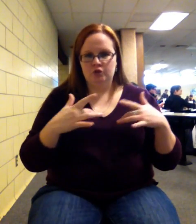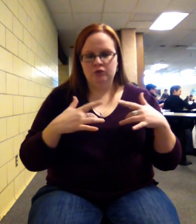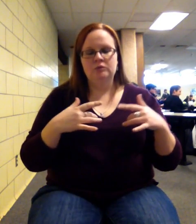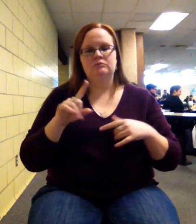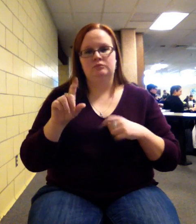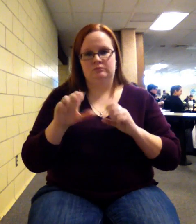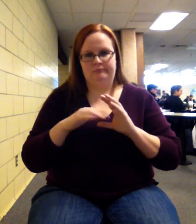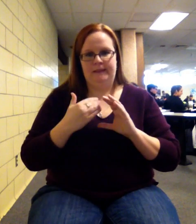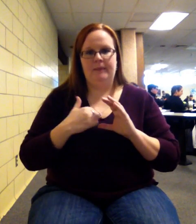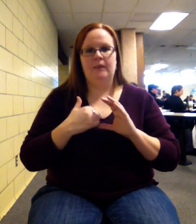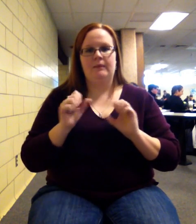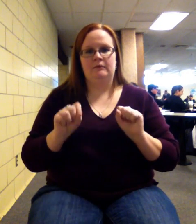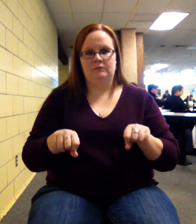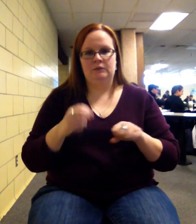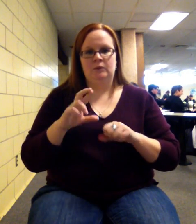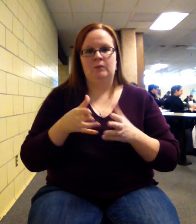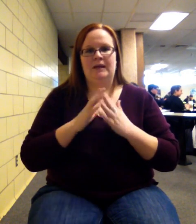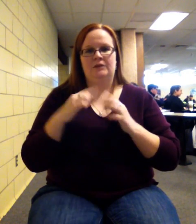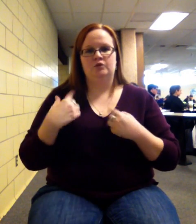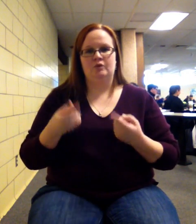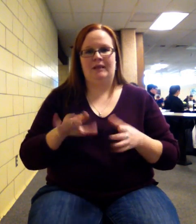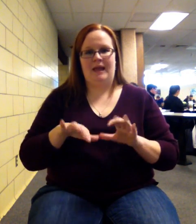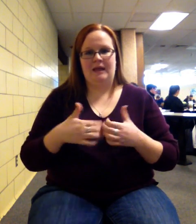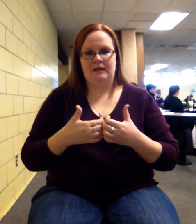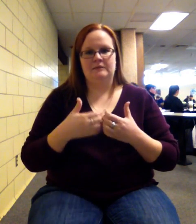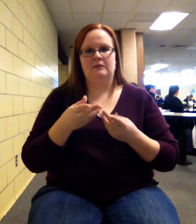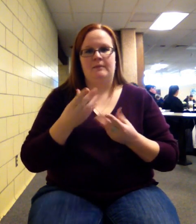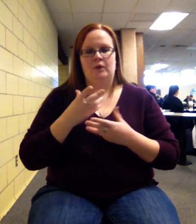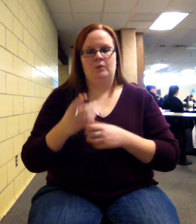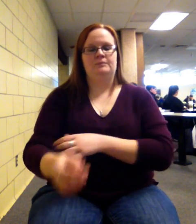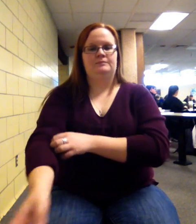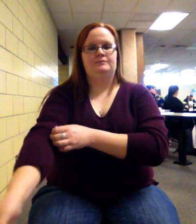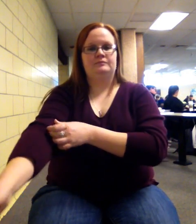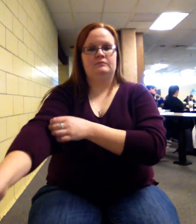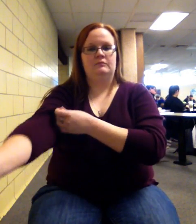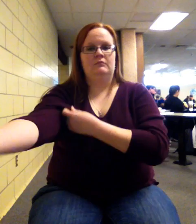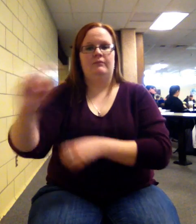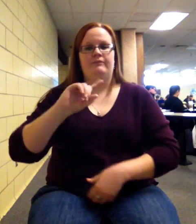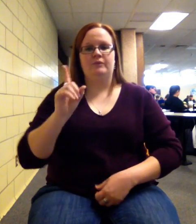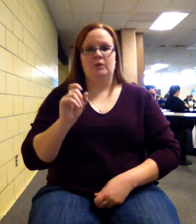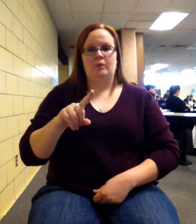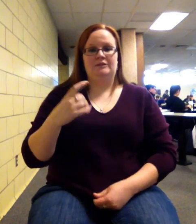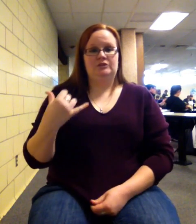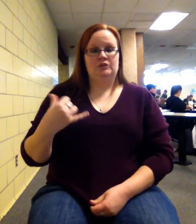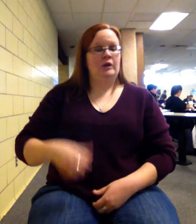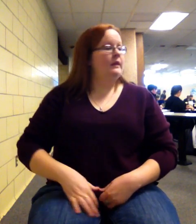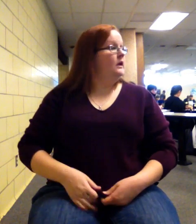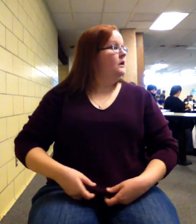email me or ask me during class or something and let me know. Are there any questions as it stands right now?